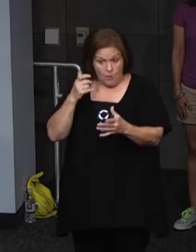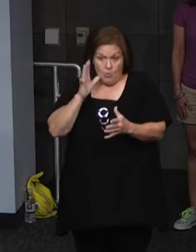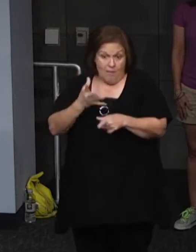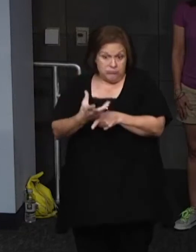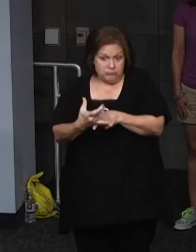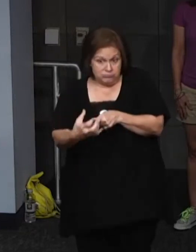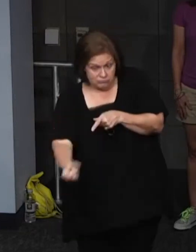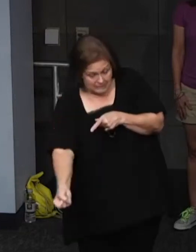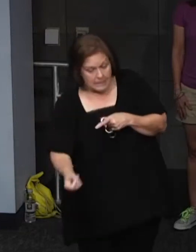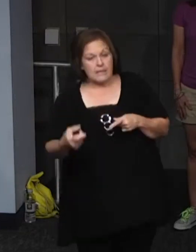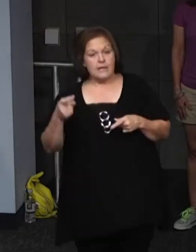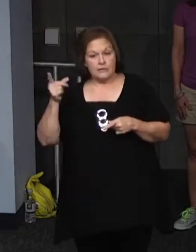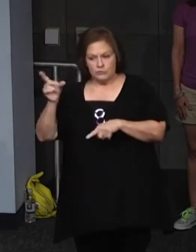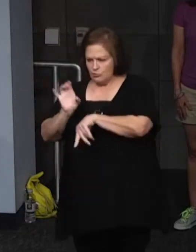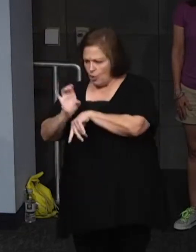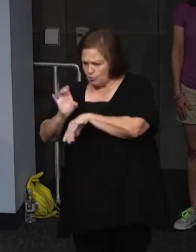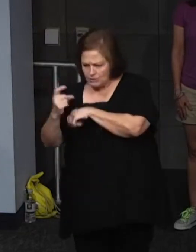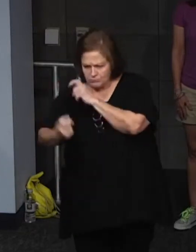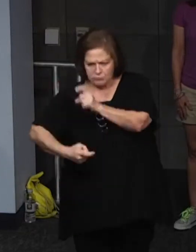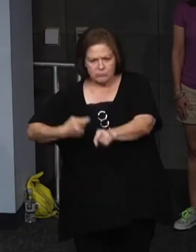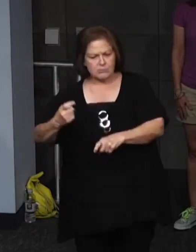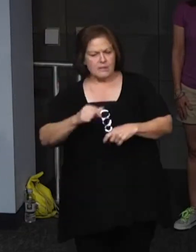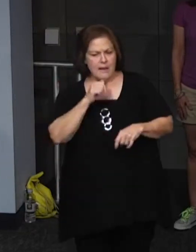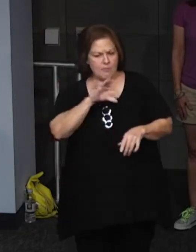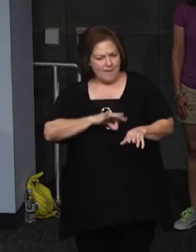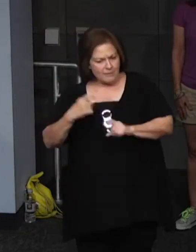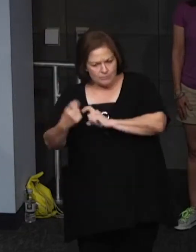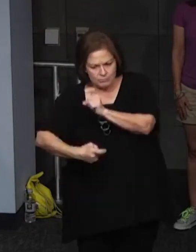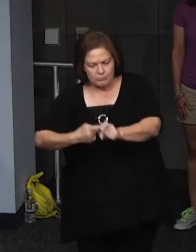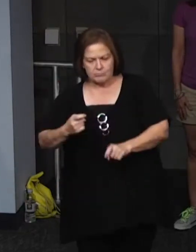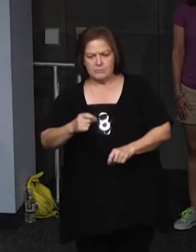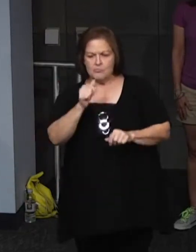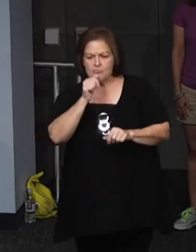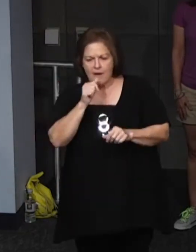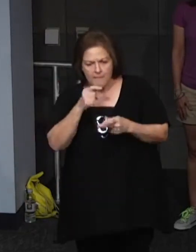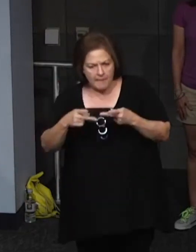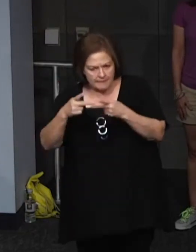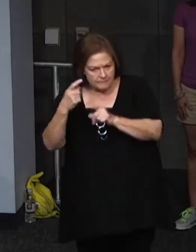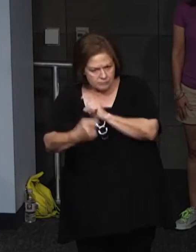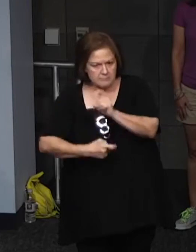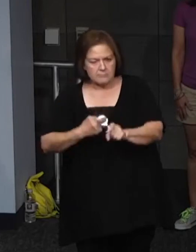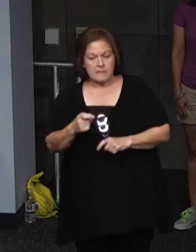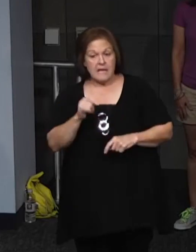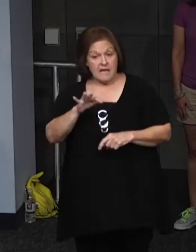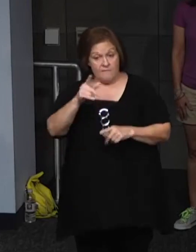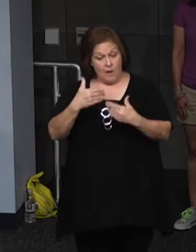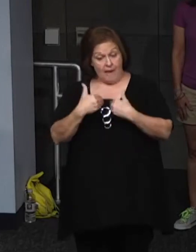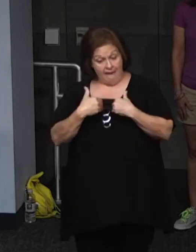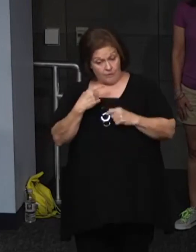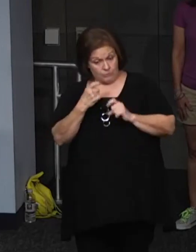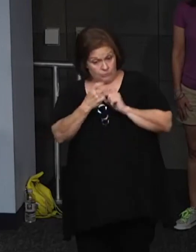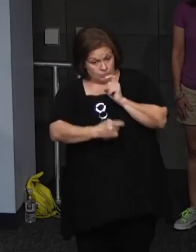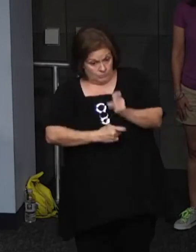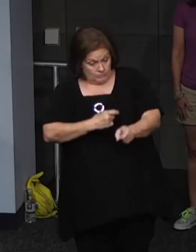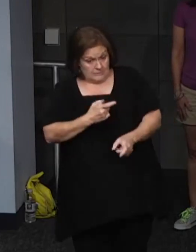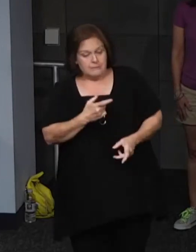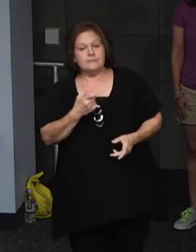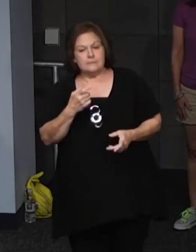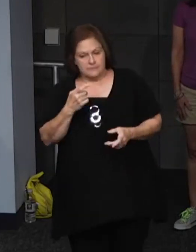really getting resources from churches and nonprofits and private entities. If you have donations,